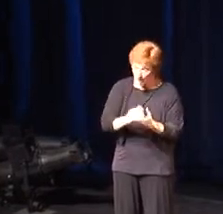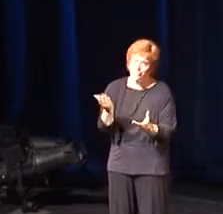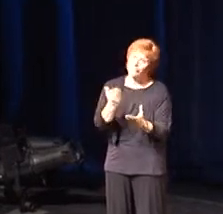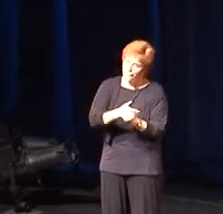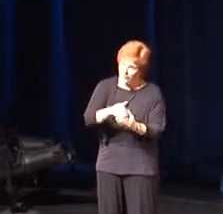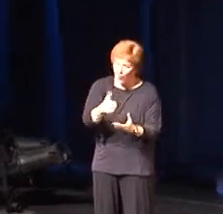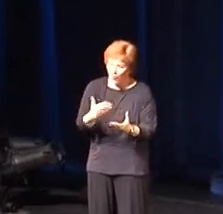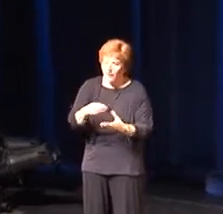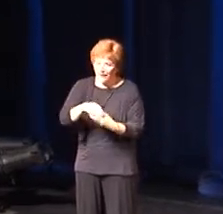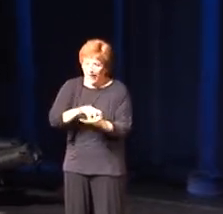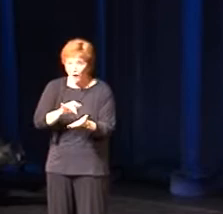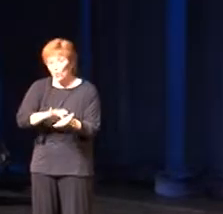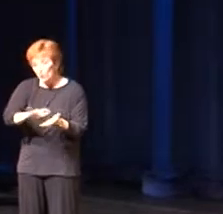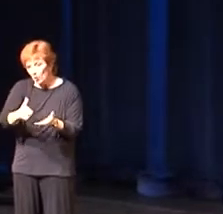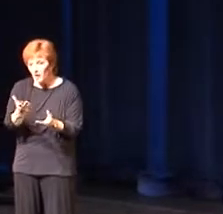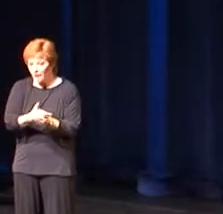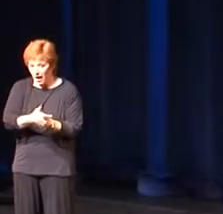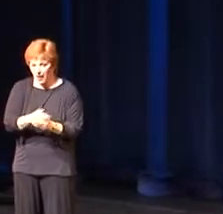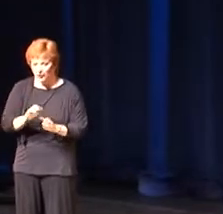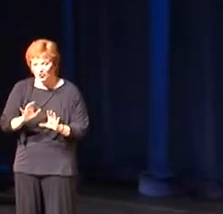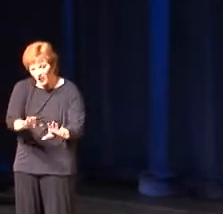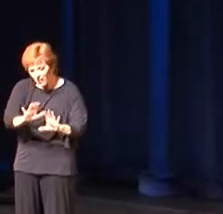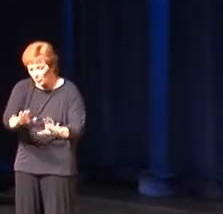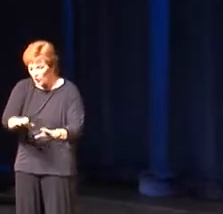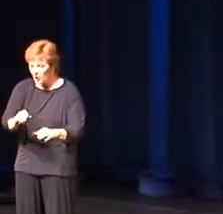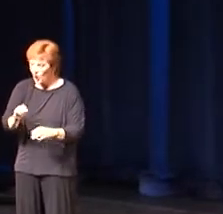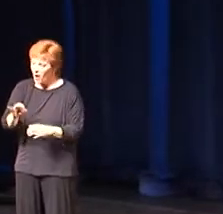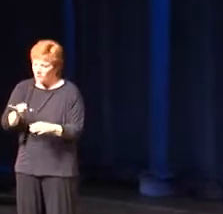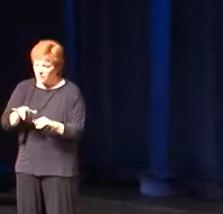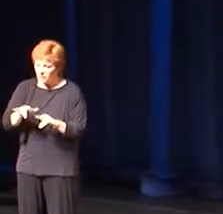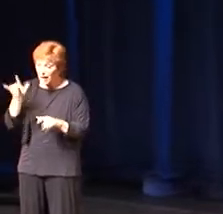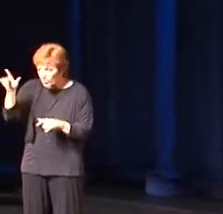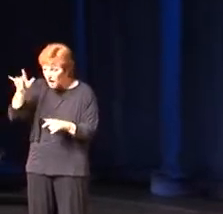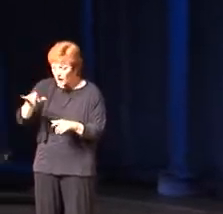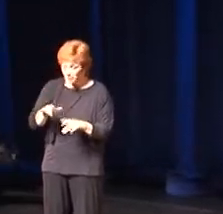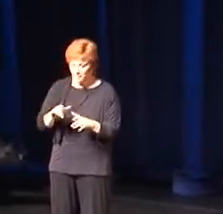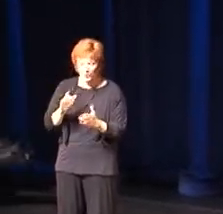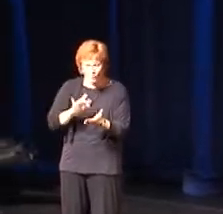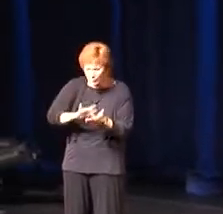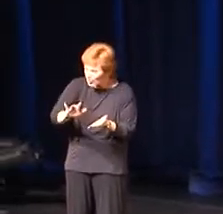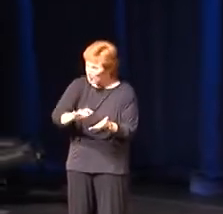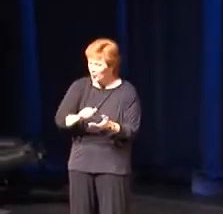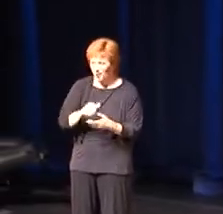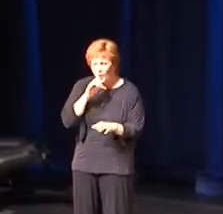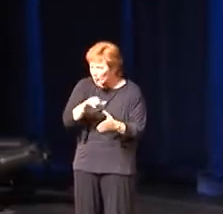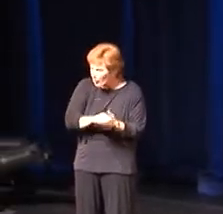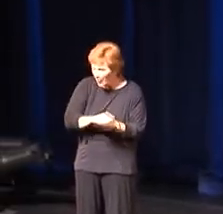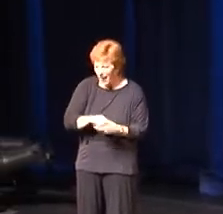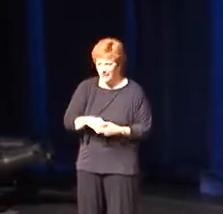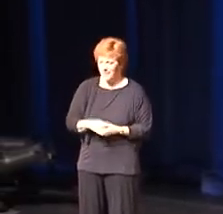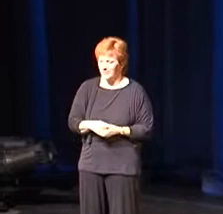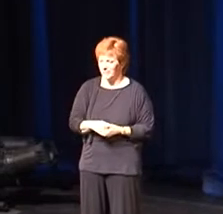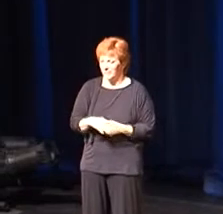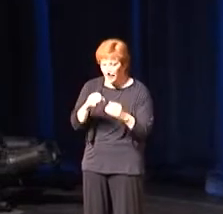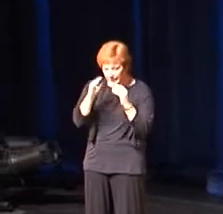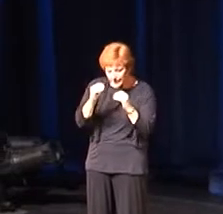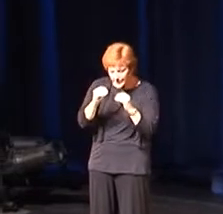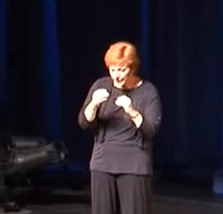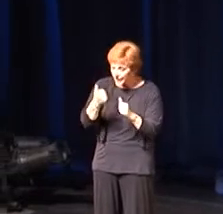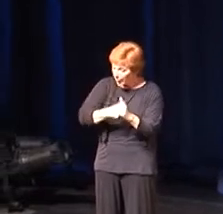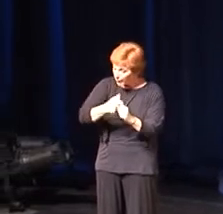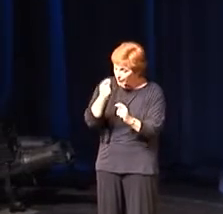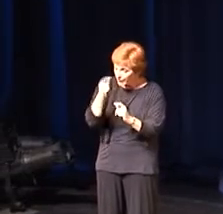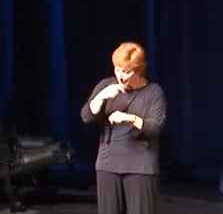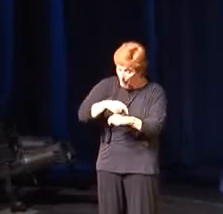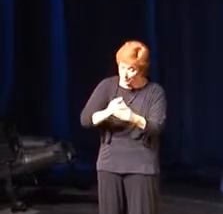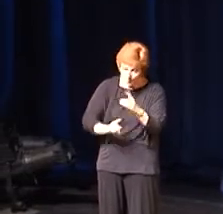If you were like just shoving and pushing when you're getting off a plane is rude. You know, just teach it in the teachable moment.